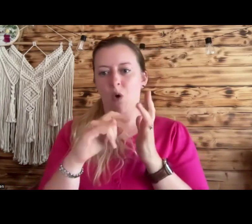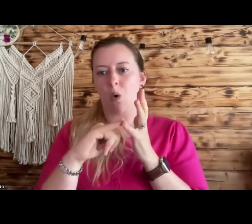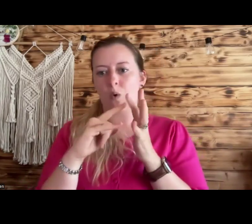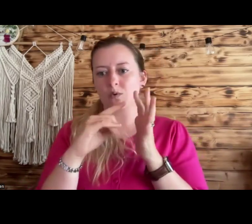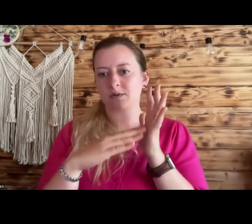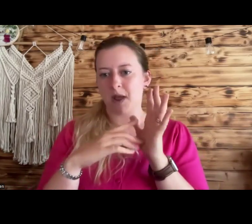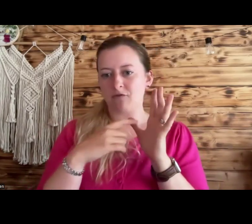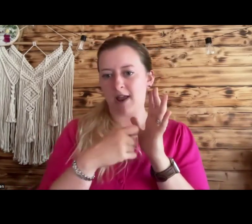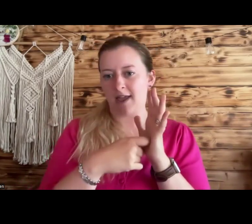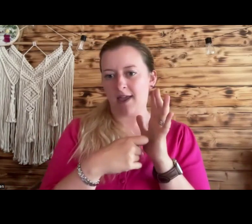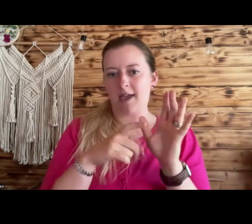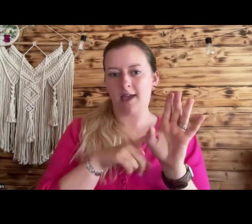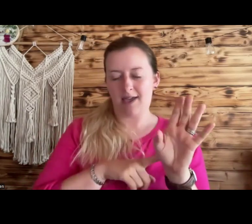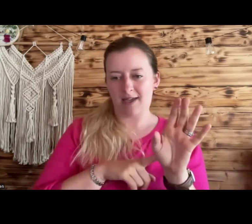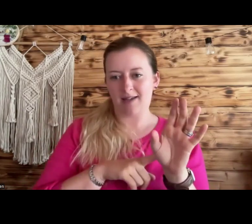motivate,